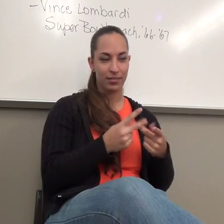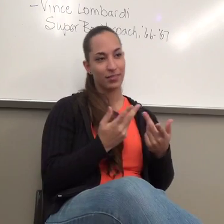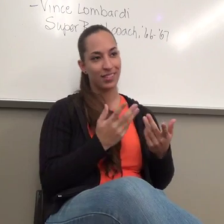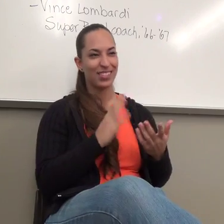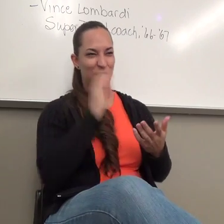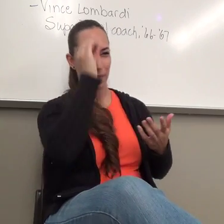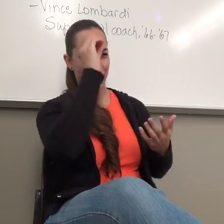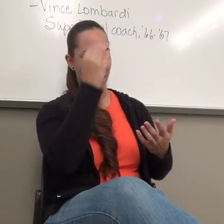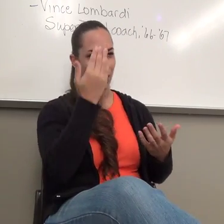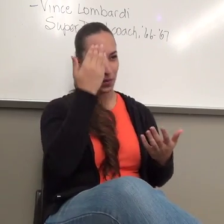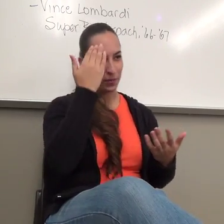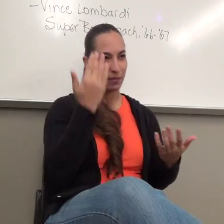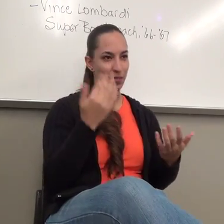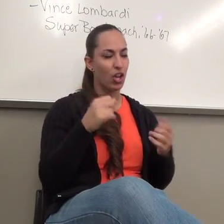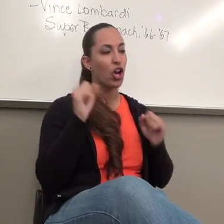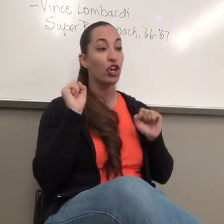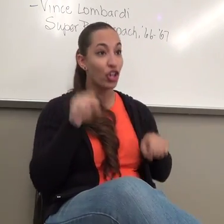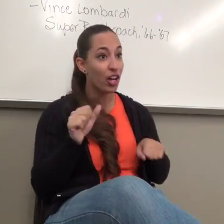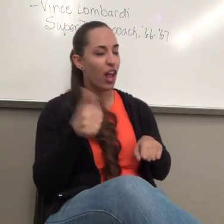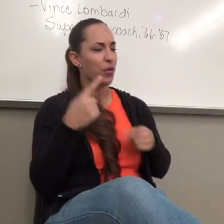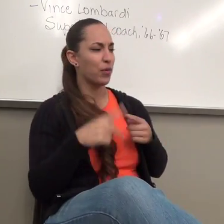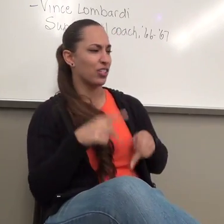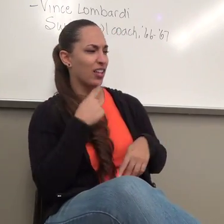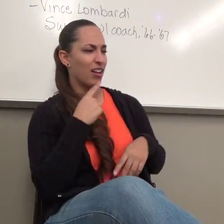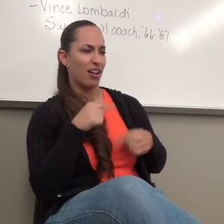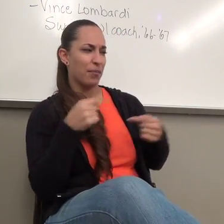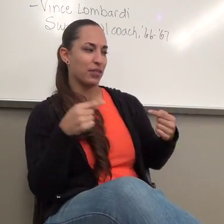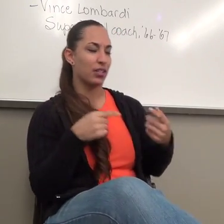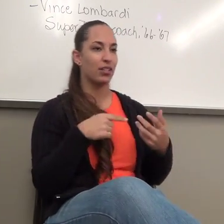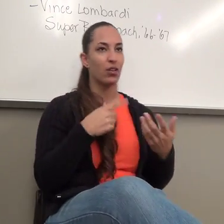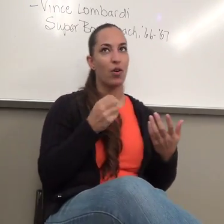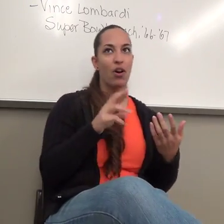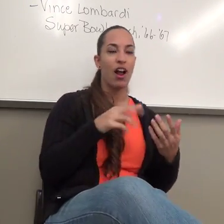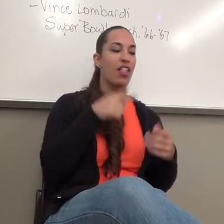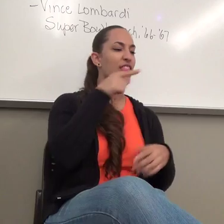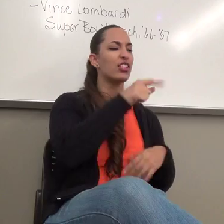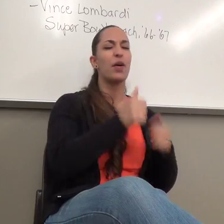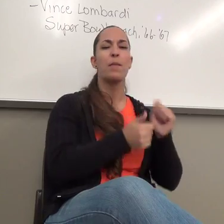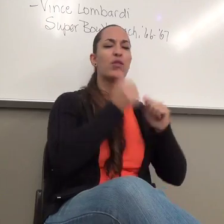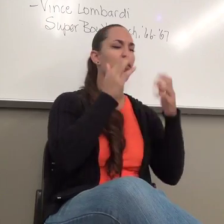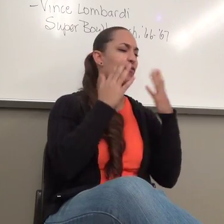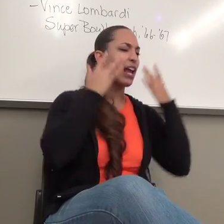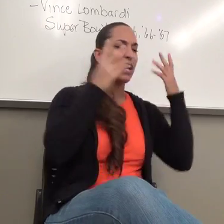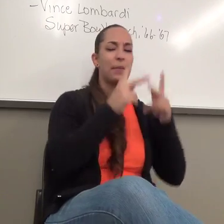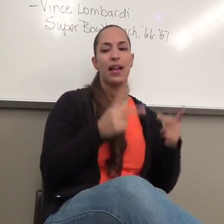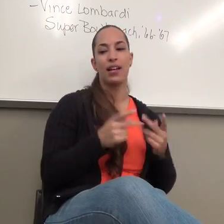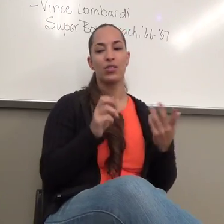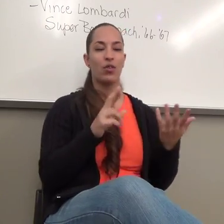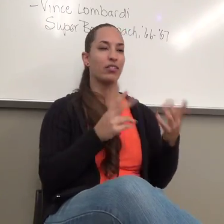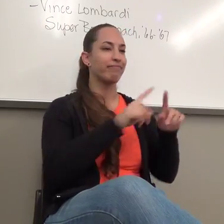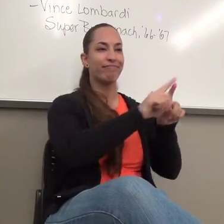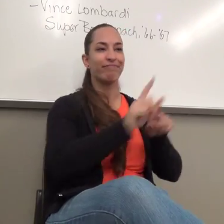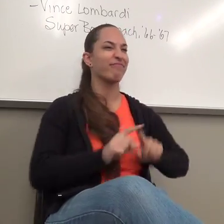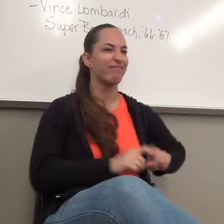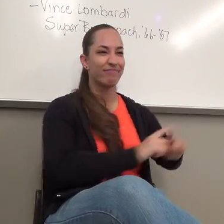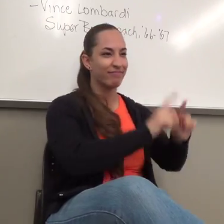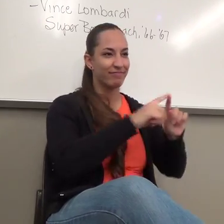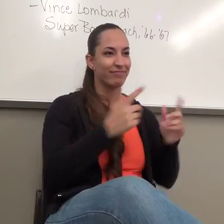unfriendly place. You had some idea of an argument. Okay, so on that one, we want to